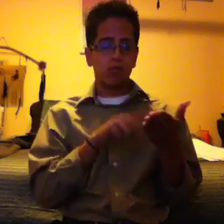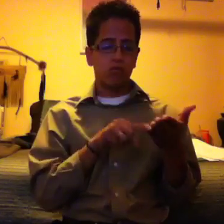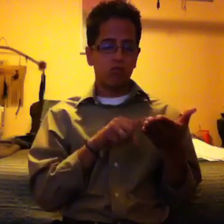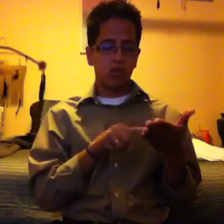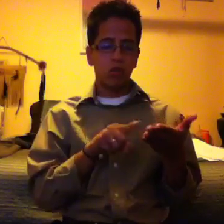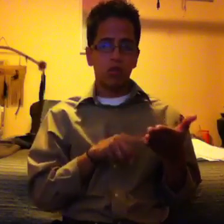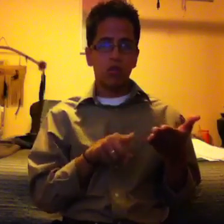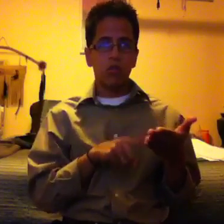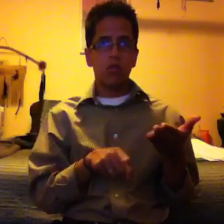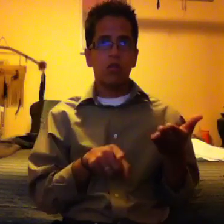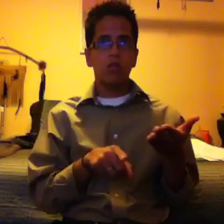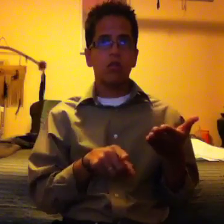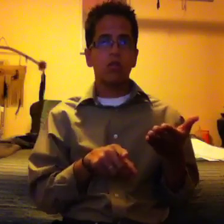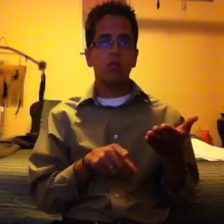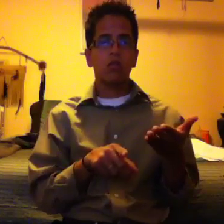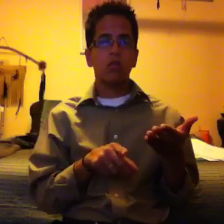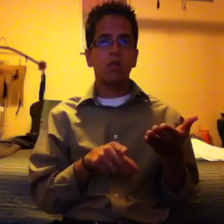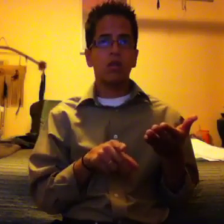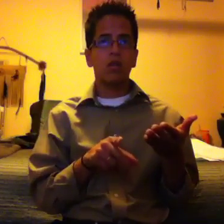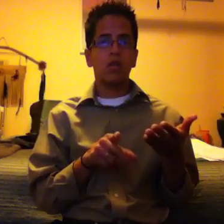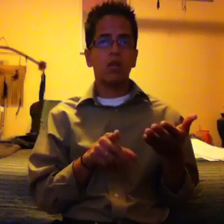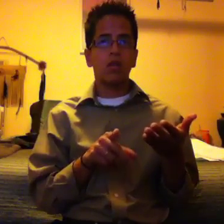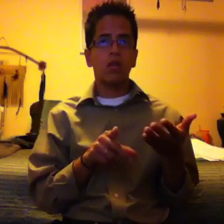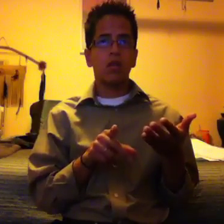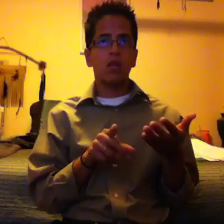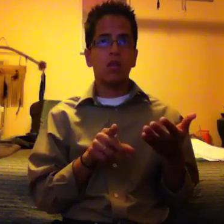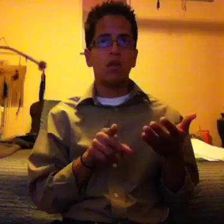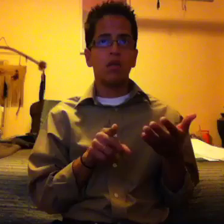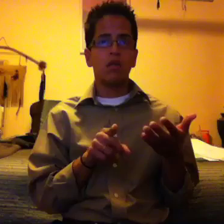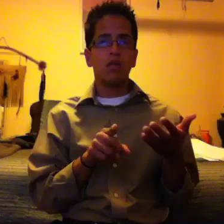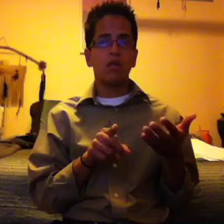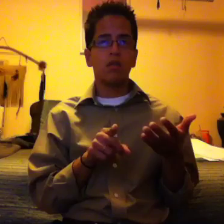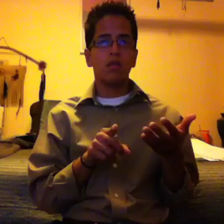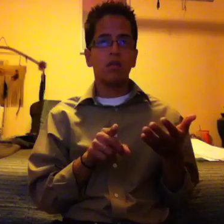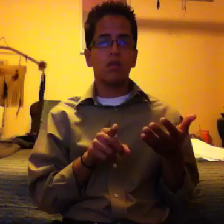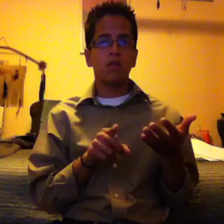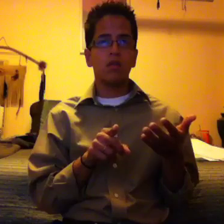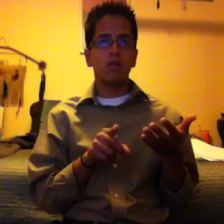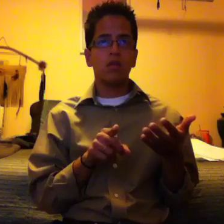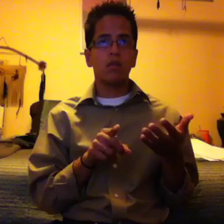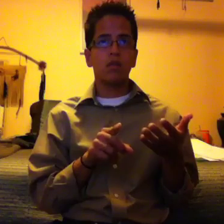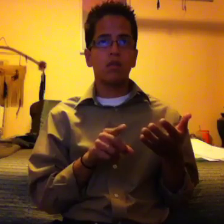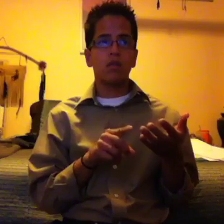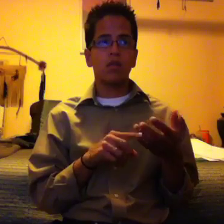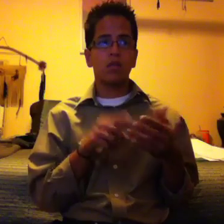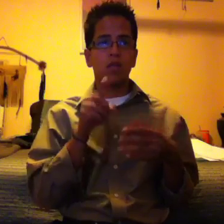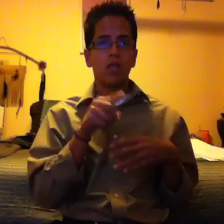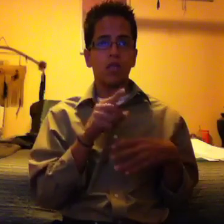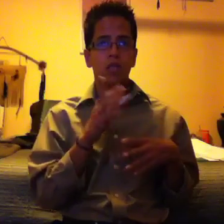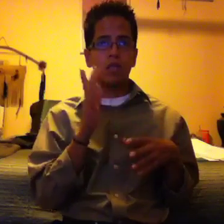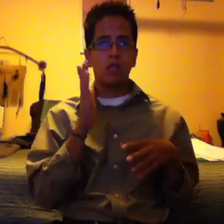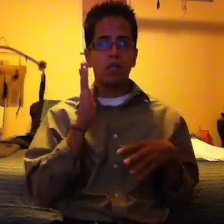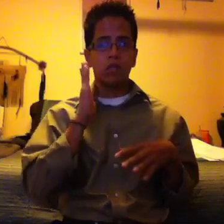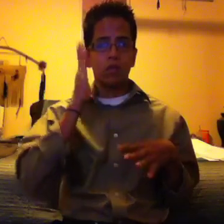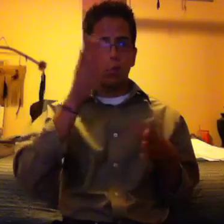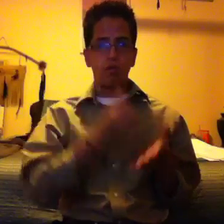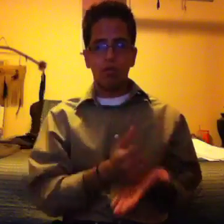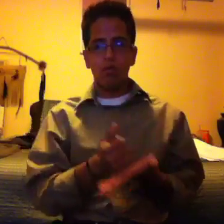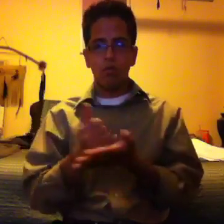it's really beneficial for them, because we do it as scholars on all levels, all the way up to doctoral